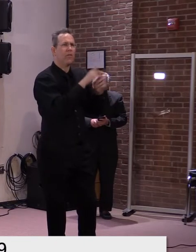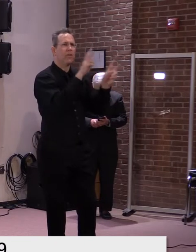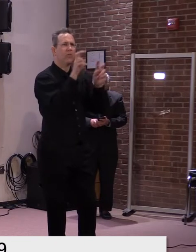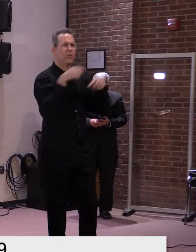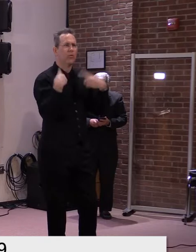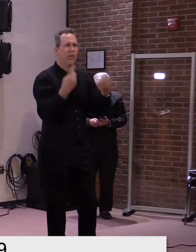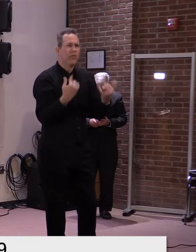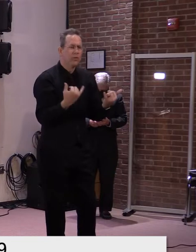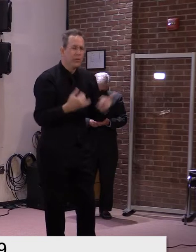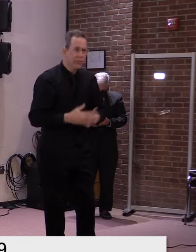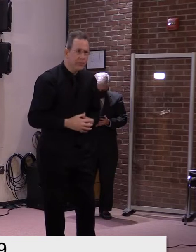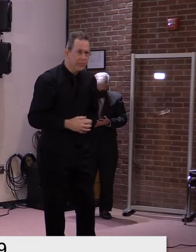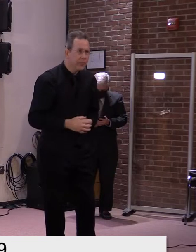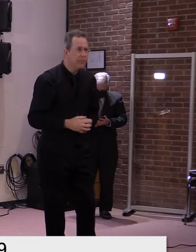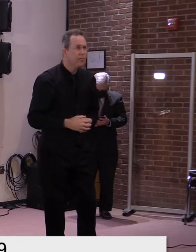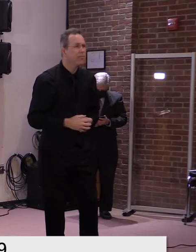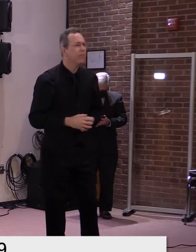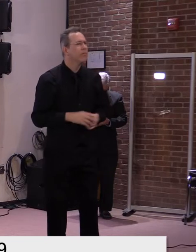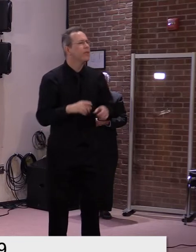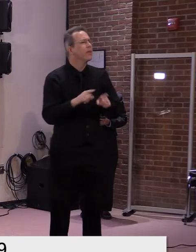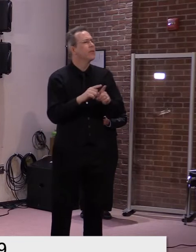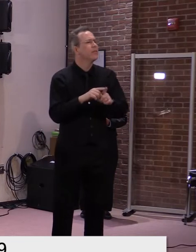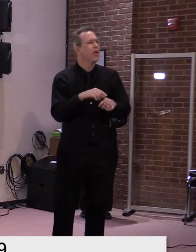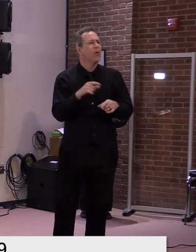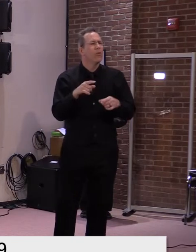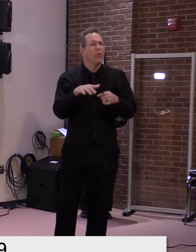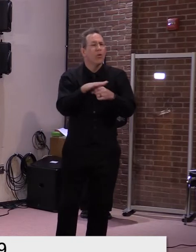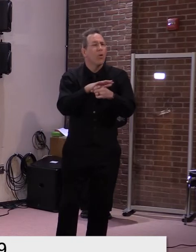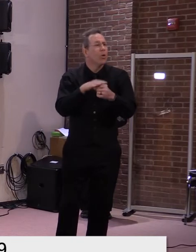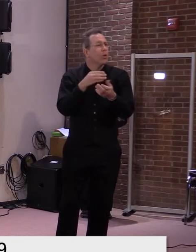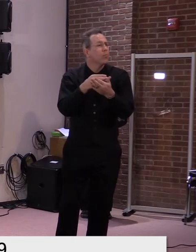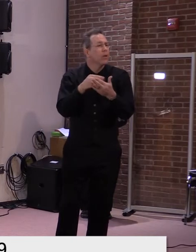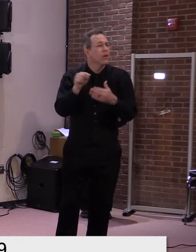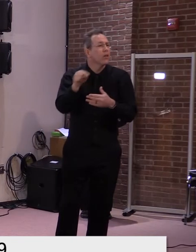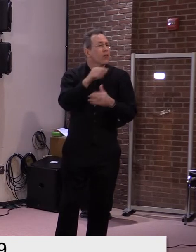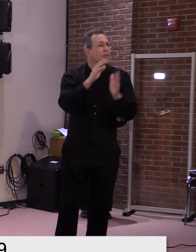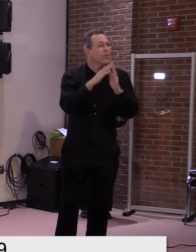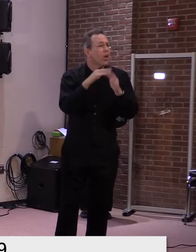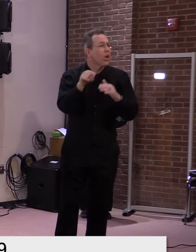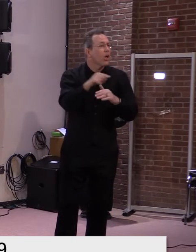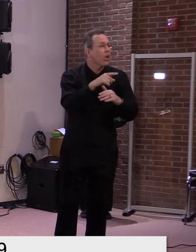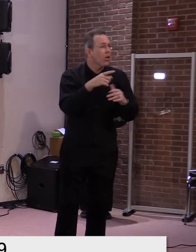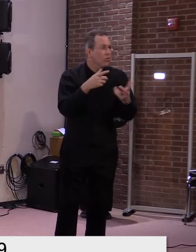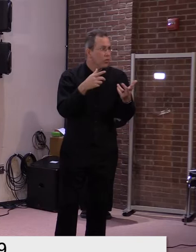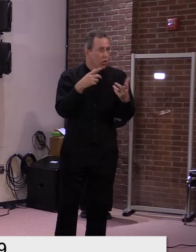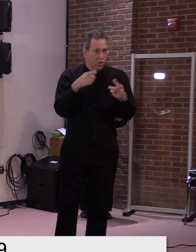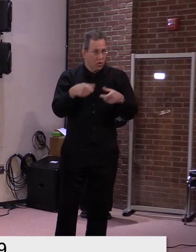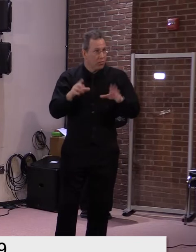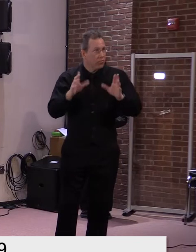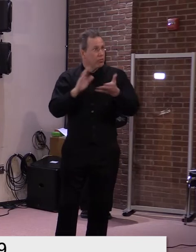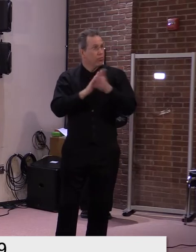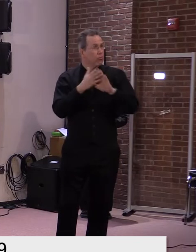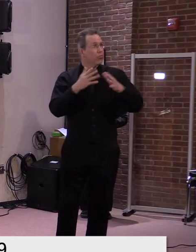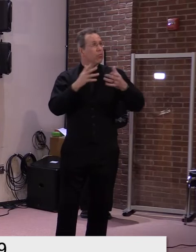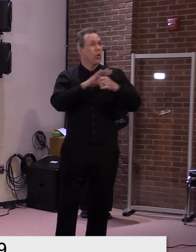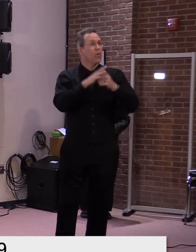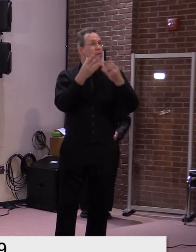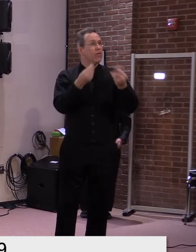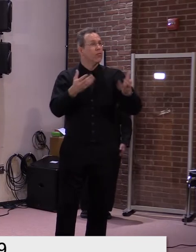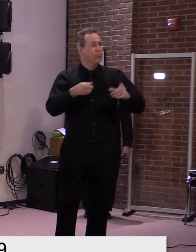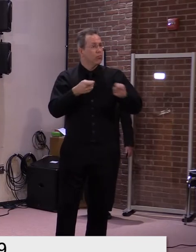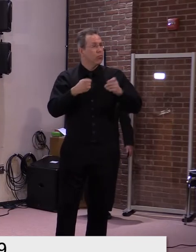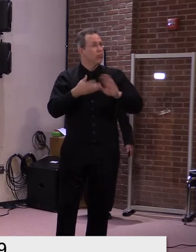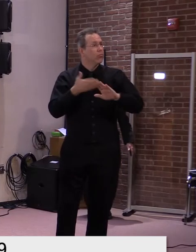with the local money, and after emergency immediate needs are taken care of, there is much opportunity to be